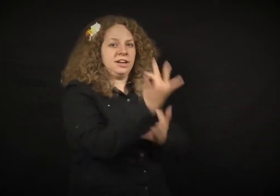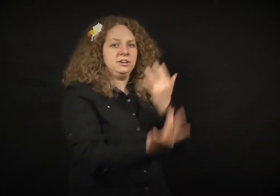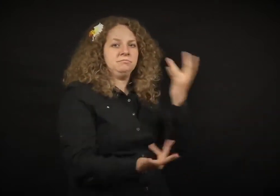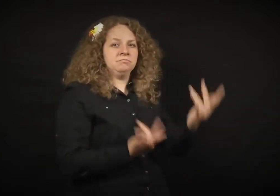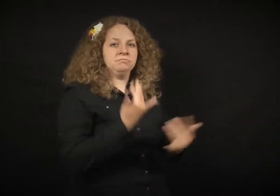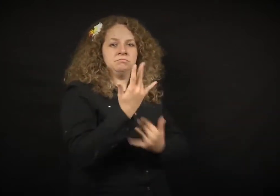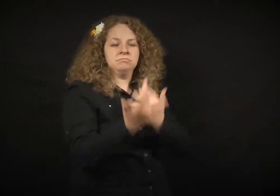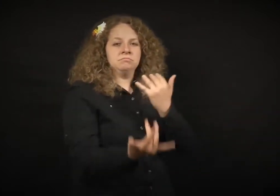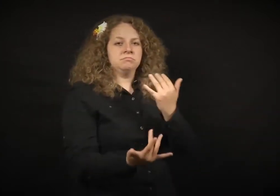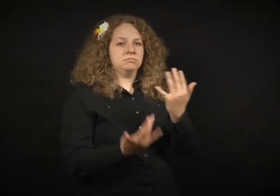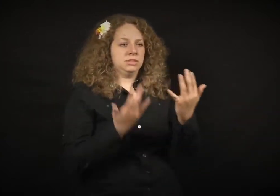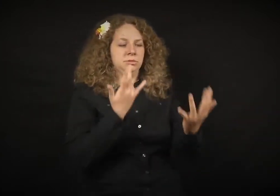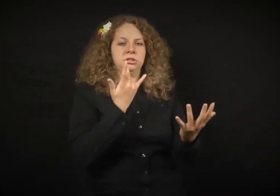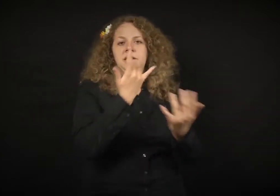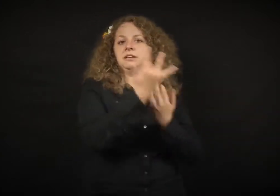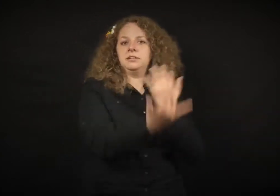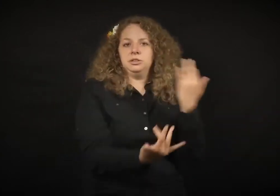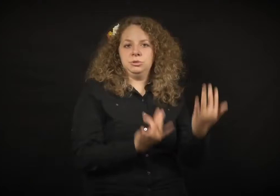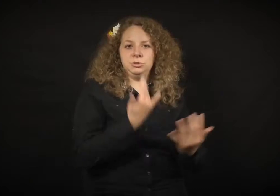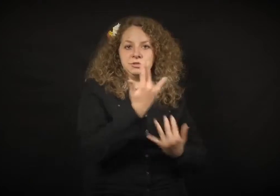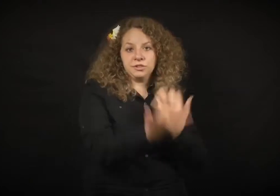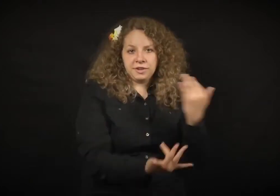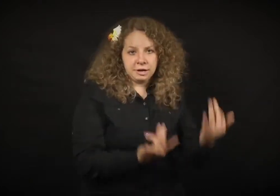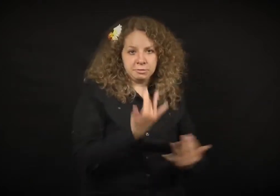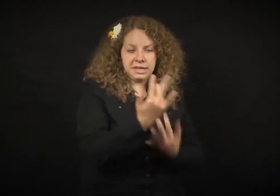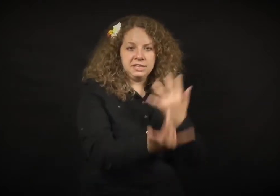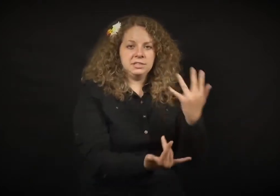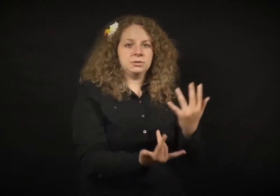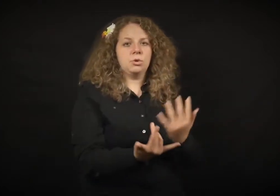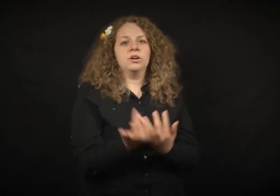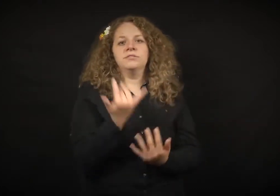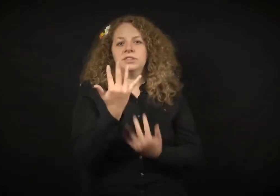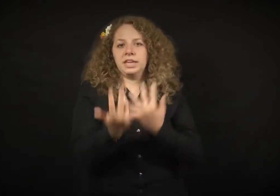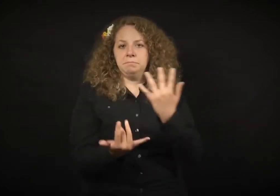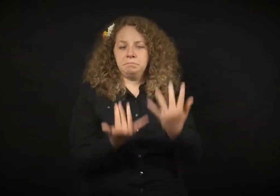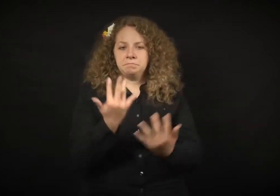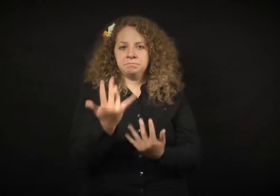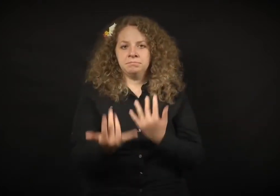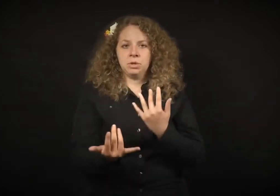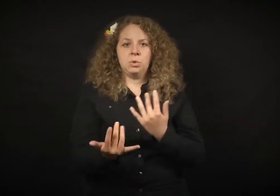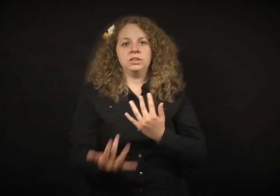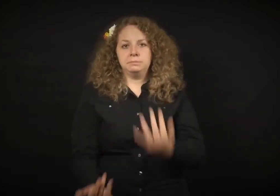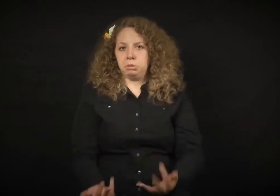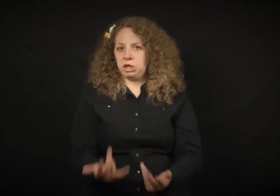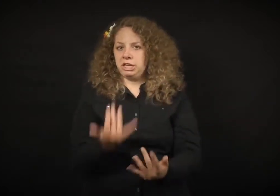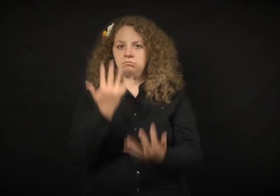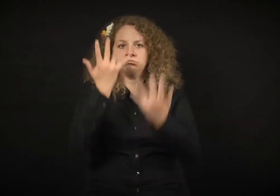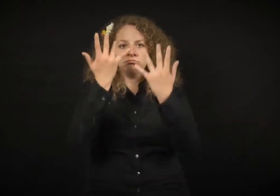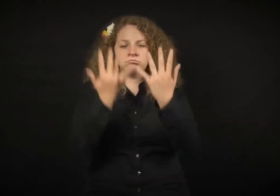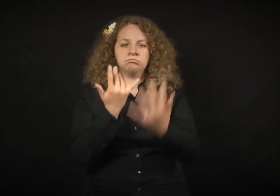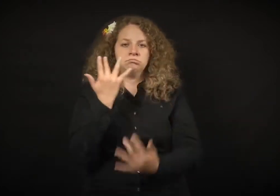fire. Similar like you would use for a fireplace or a flame, or it's burning.